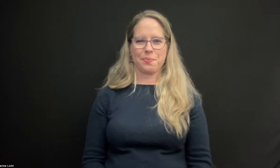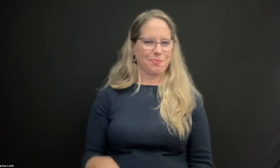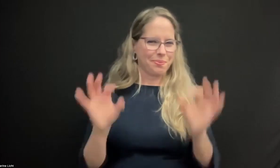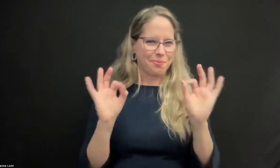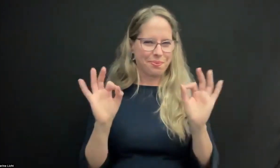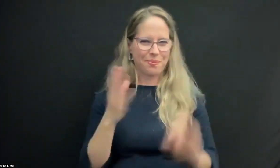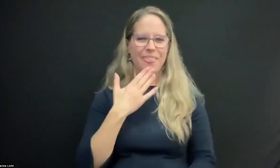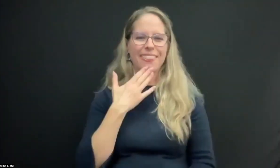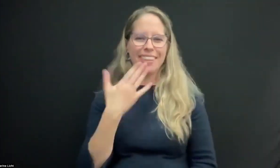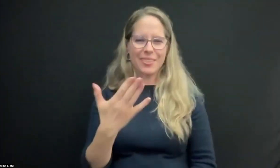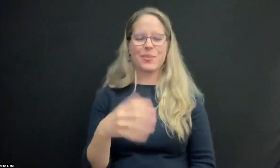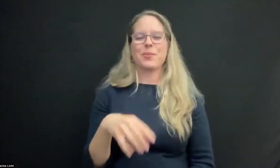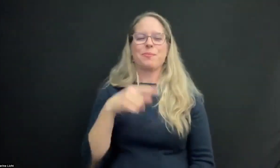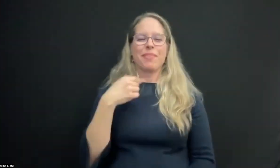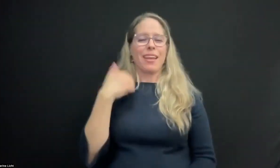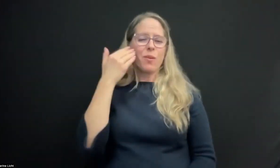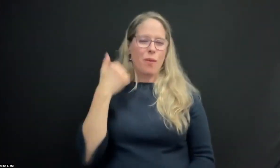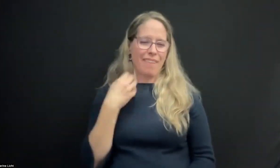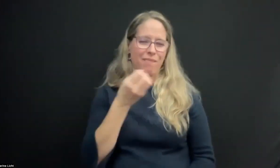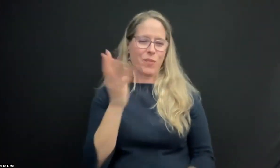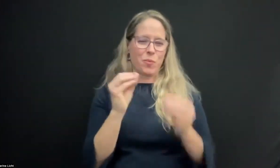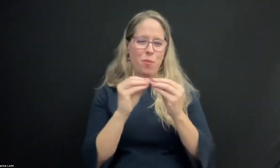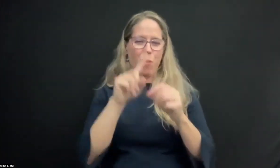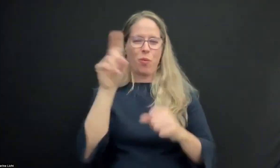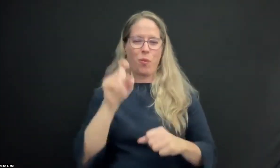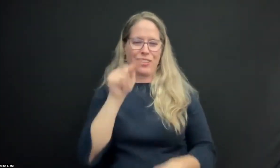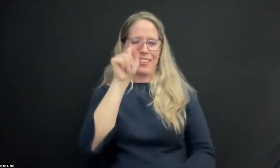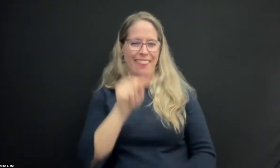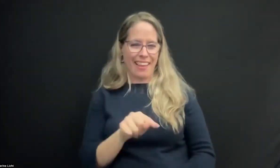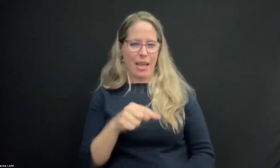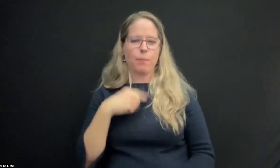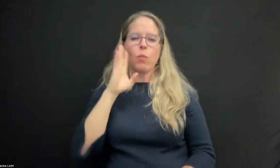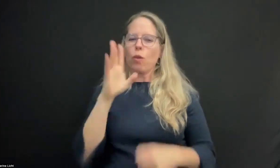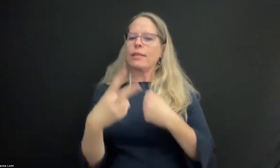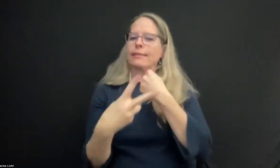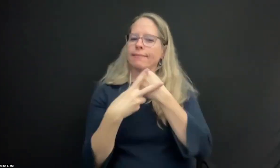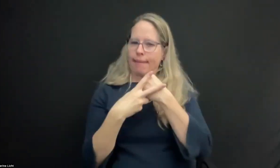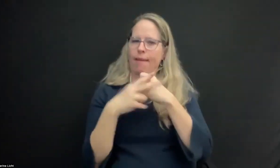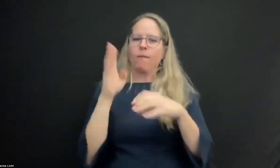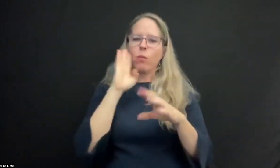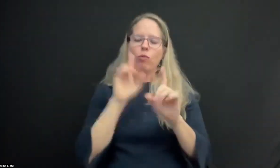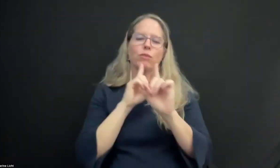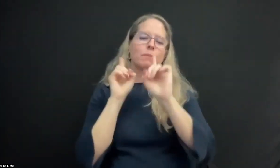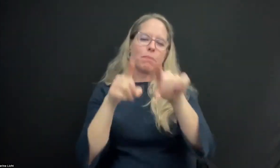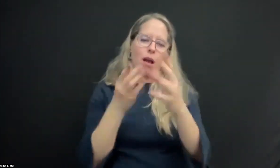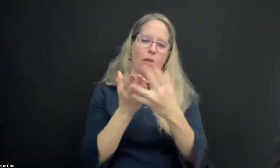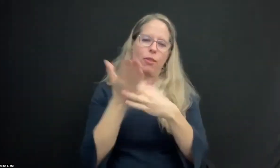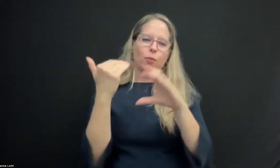This is Trina. Wonderful, thank you. I know there's more questions here. I'm going to save